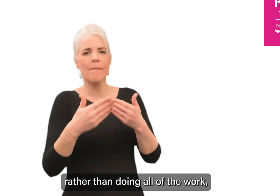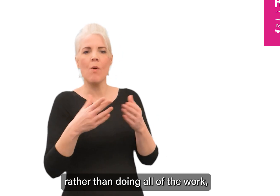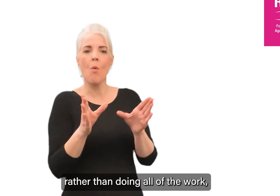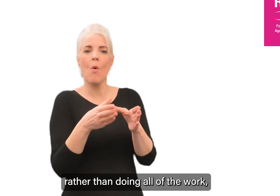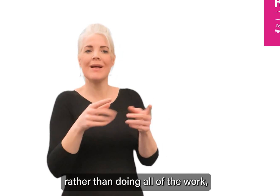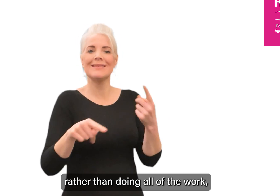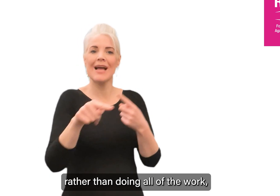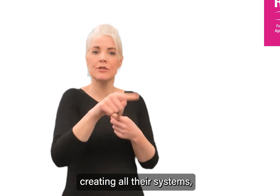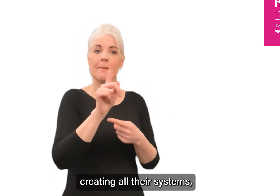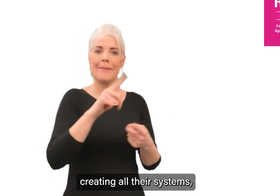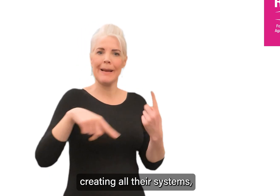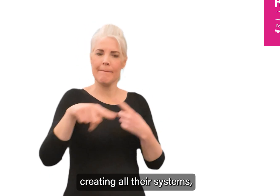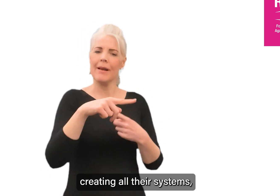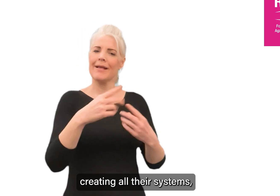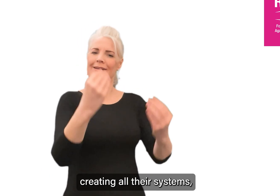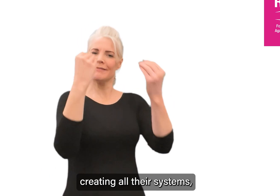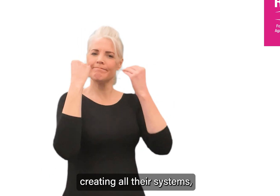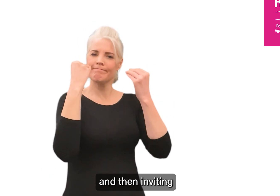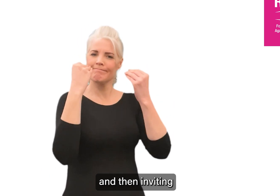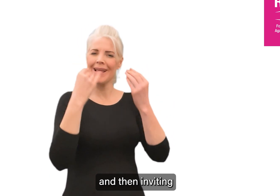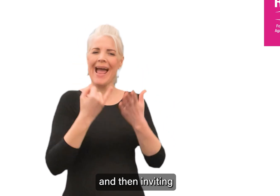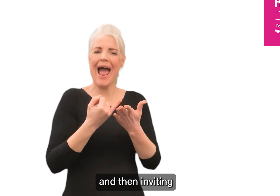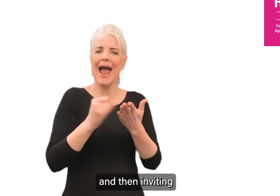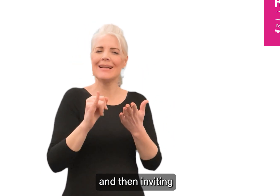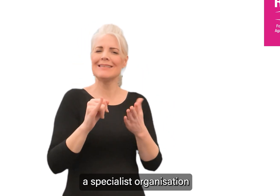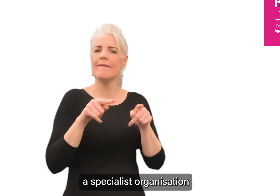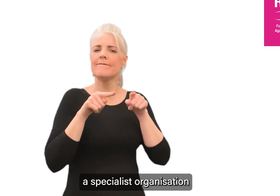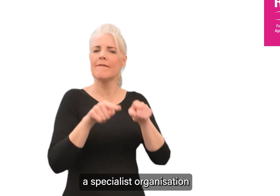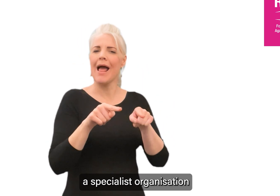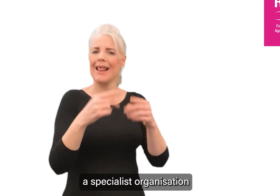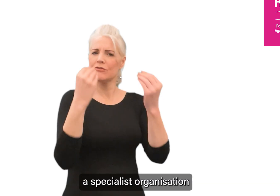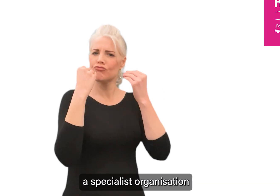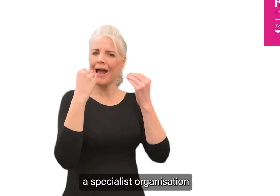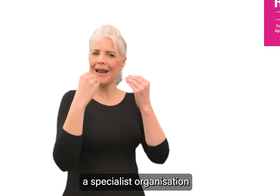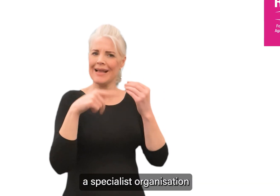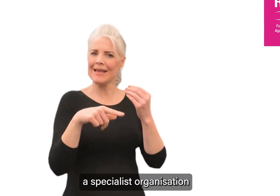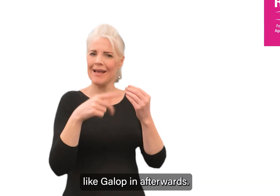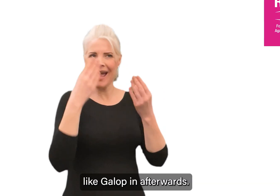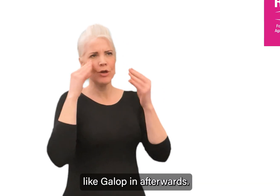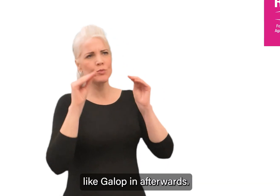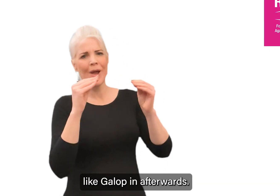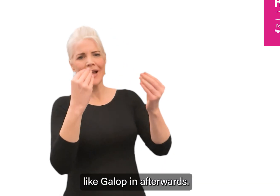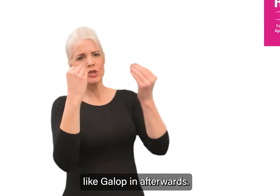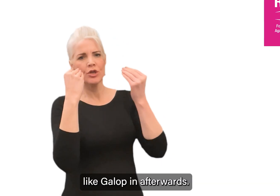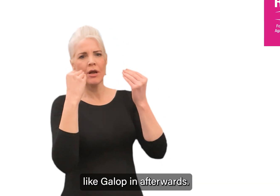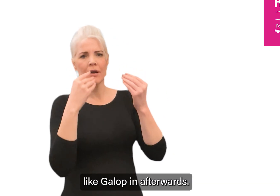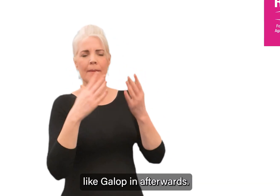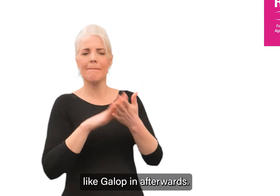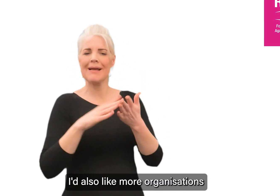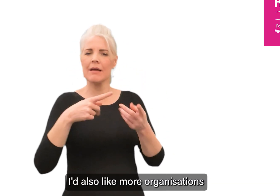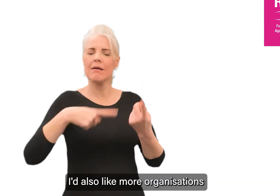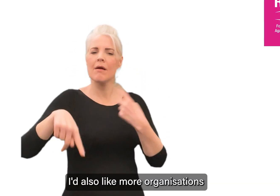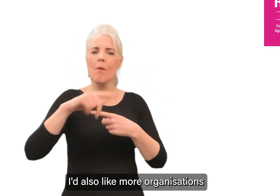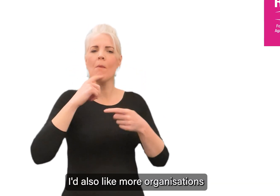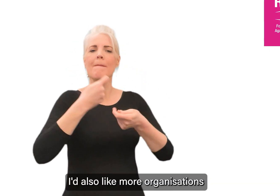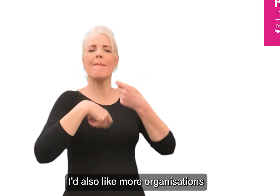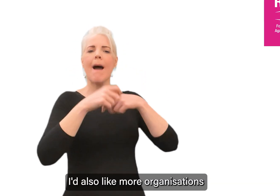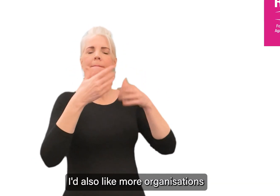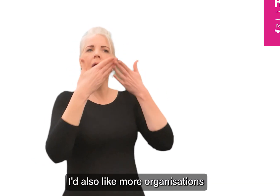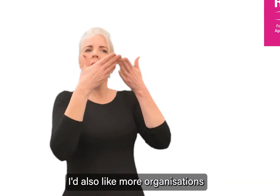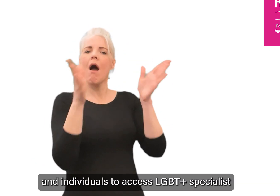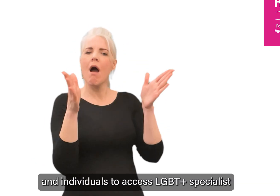doing all of the work, creating all those systems, and then inviting a specialist organization like Galop in afterward. I'd also like